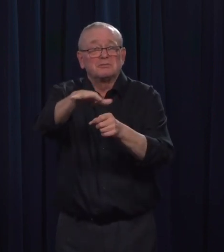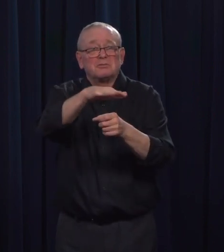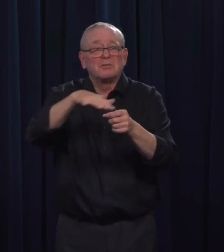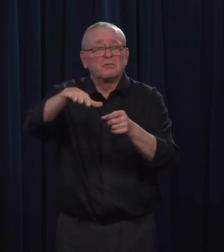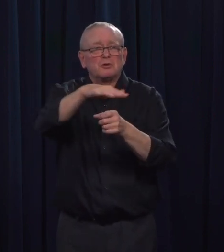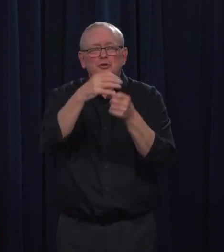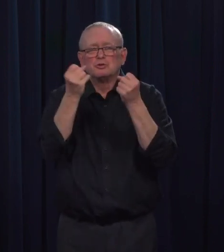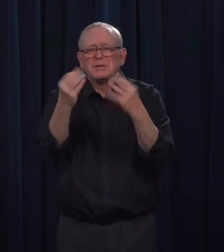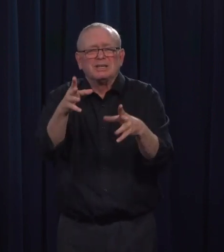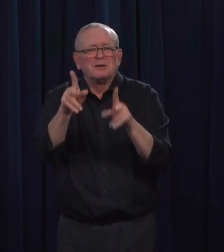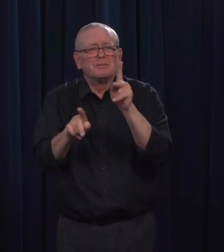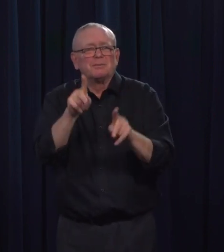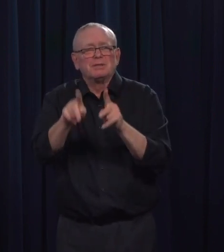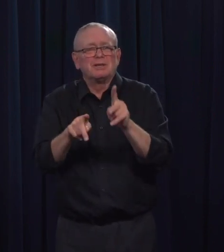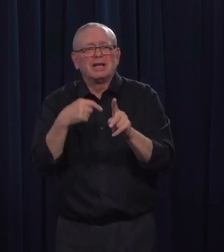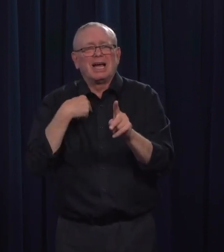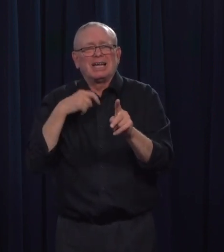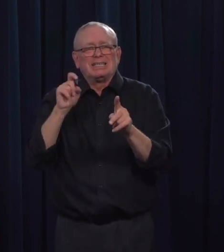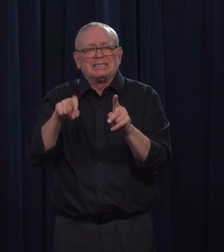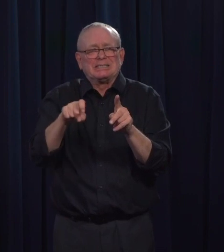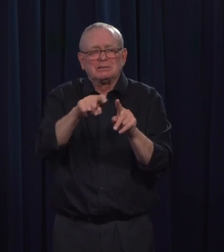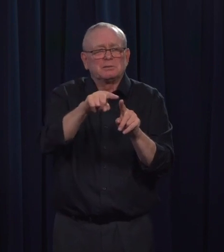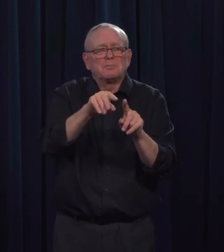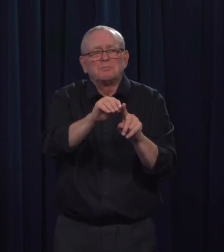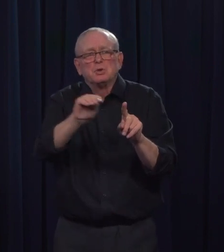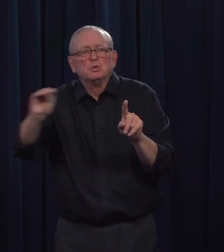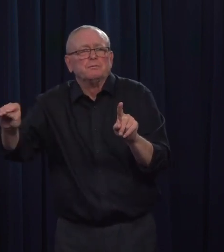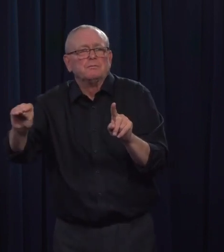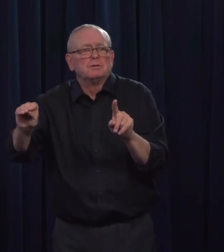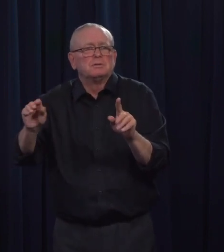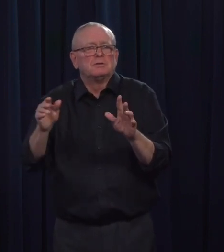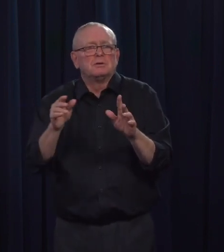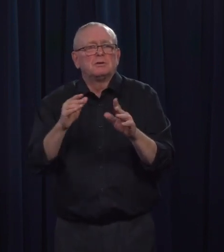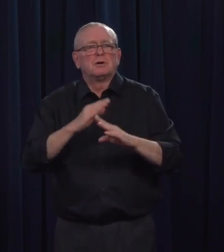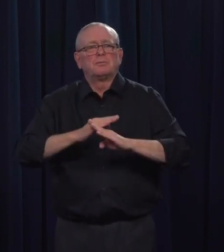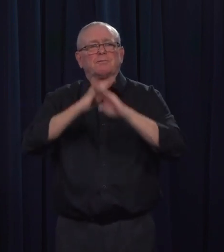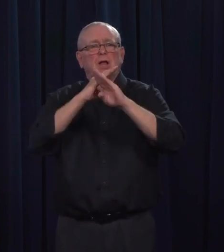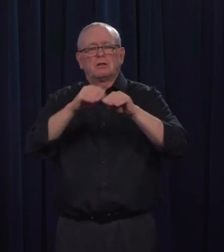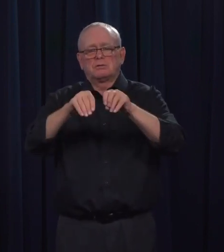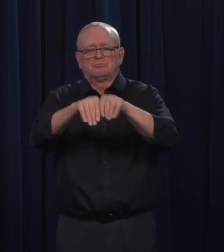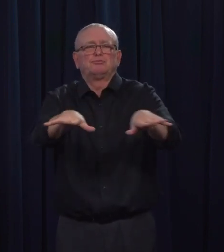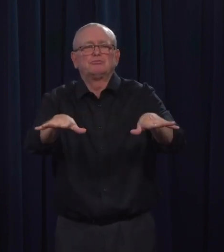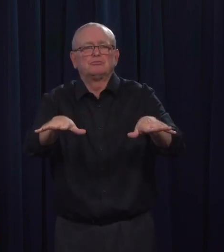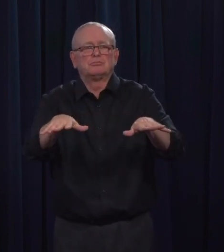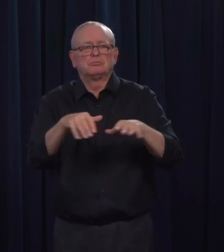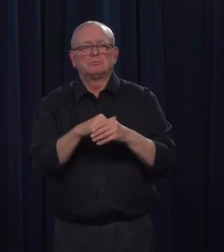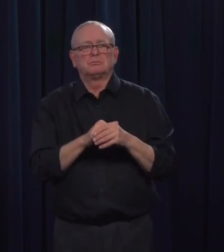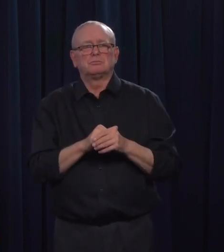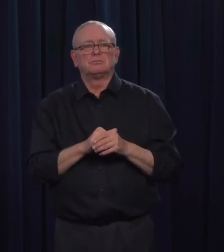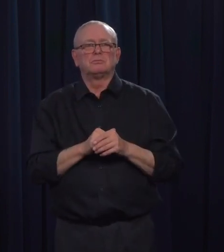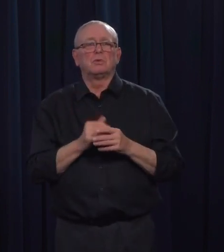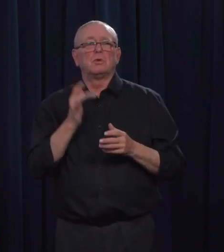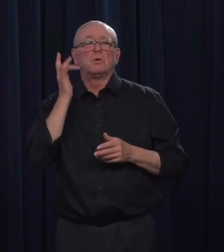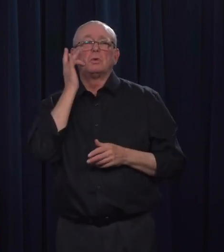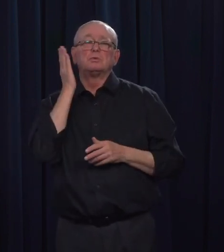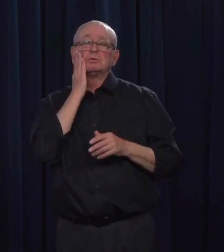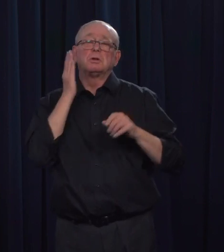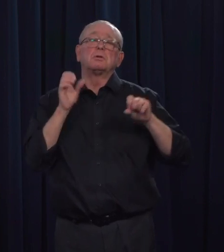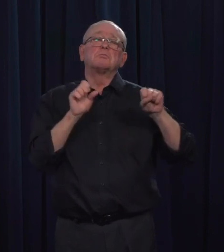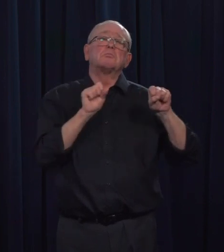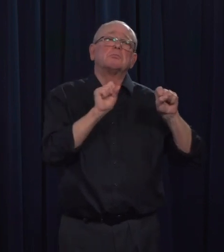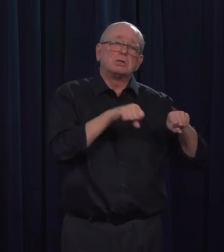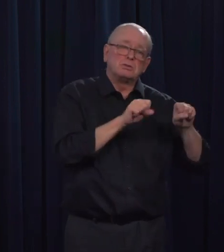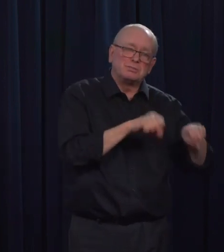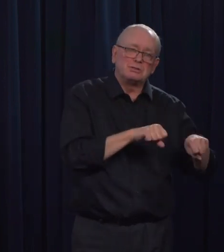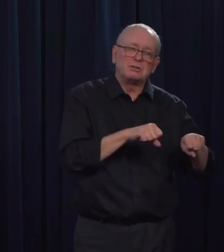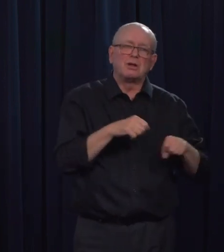recover from their illness so that they don't transmit to others. Hotel space might be one example. And there are many other examples that are